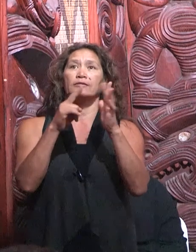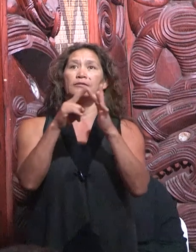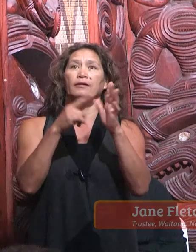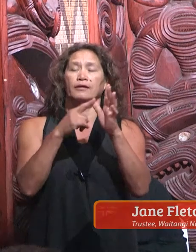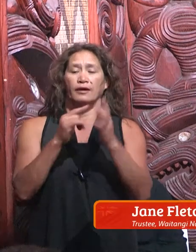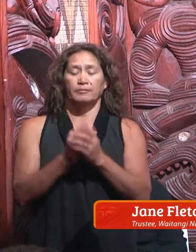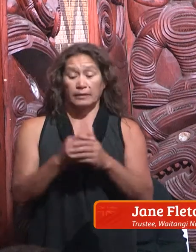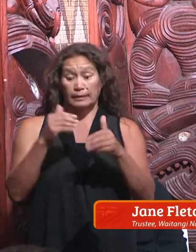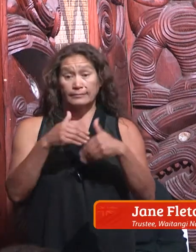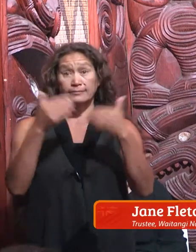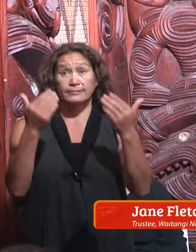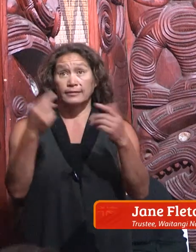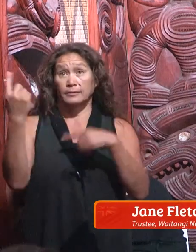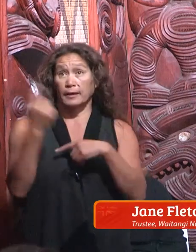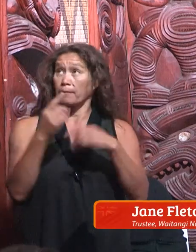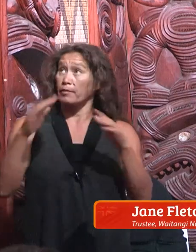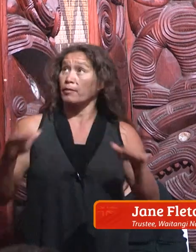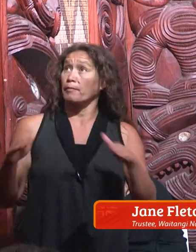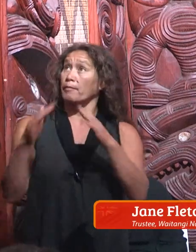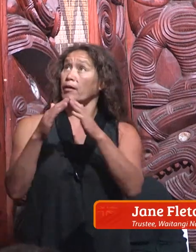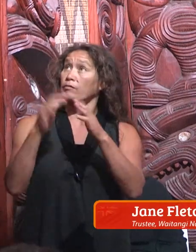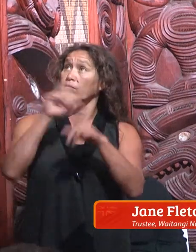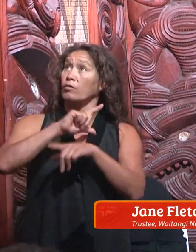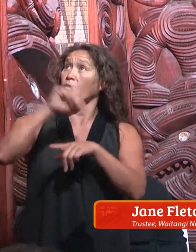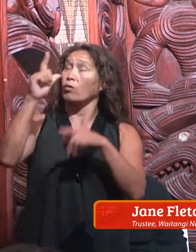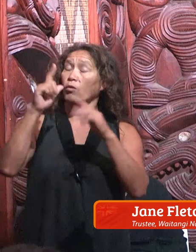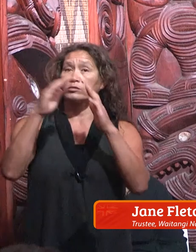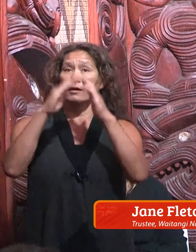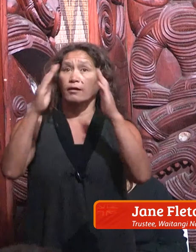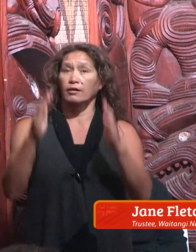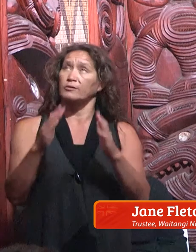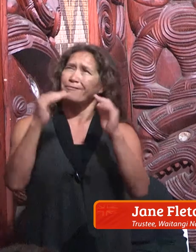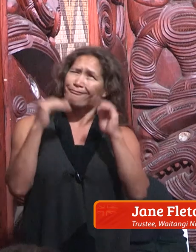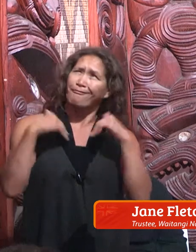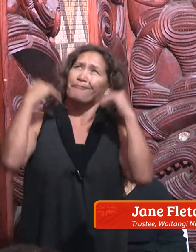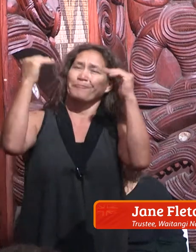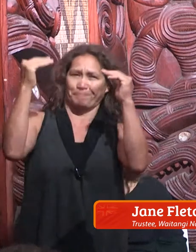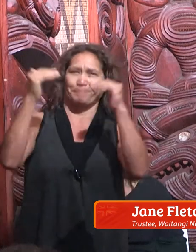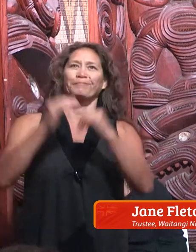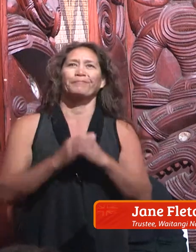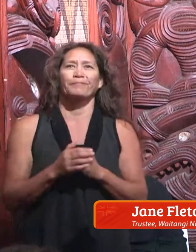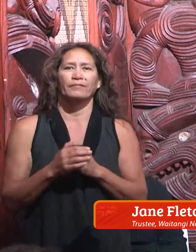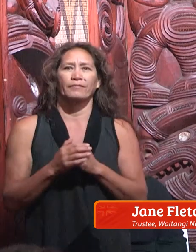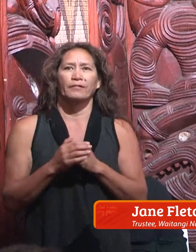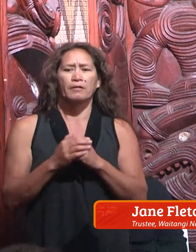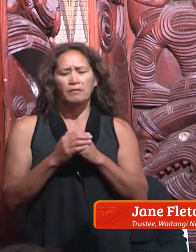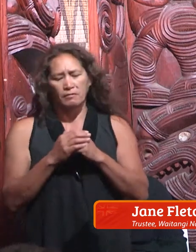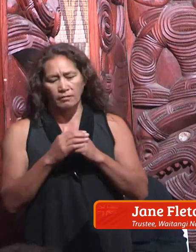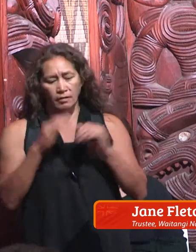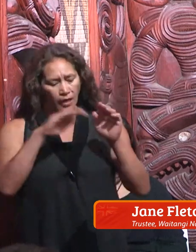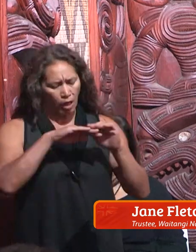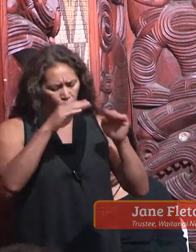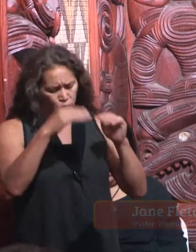days to come, the mountain of the Lord's house shall be established as the highest of the mountains and shall be raised above the